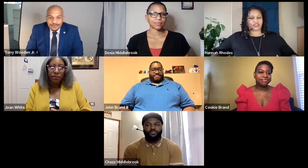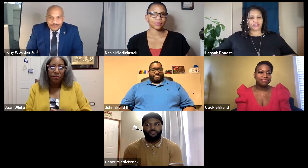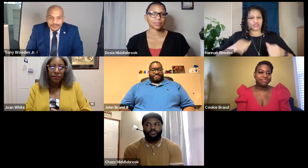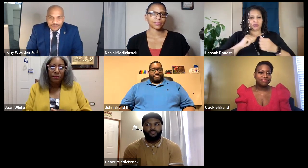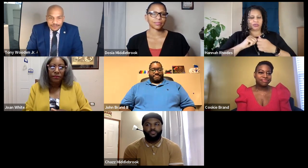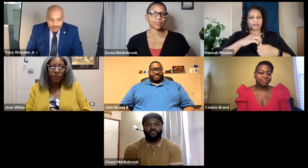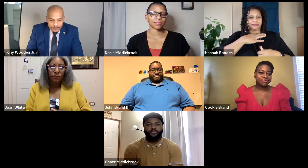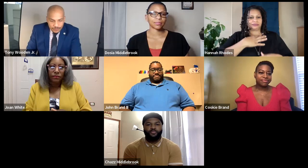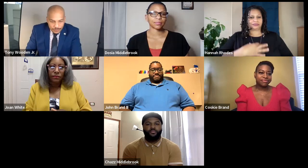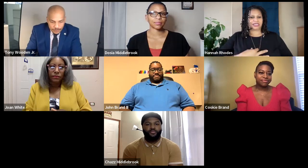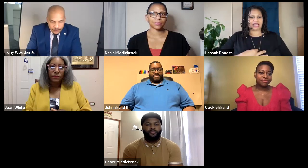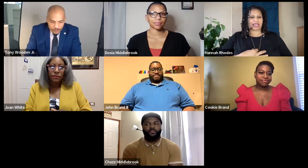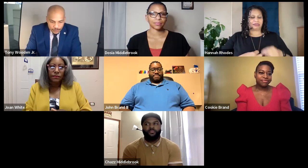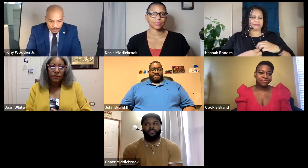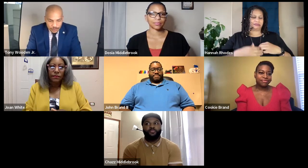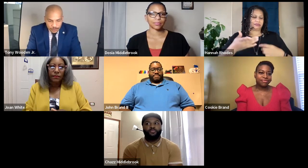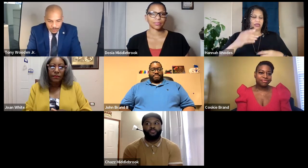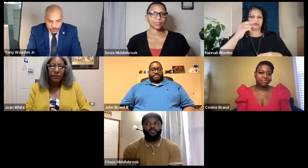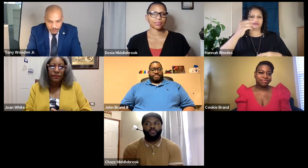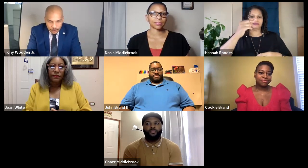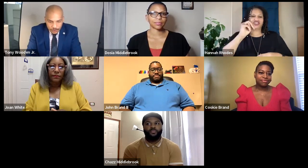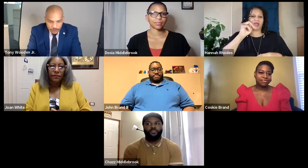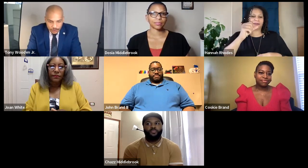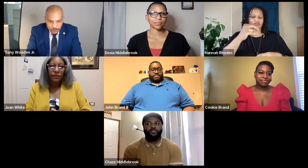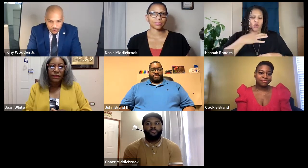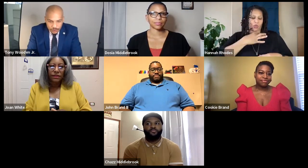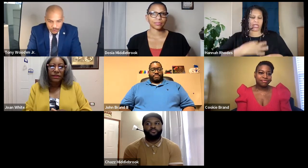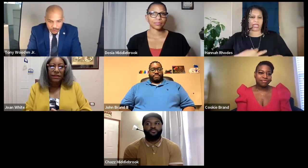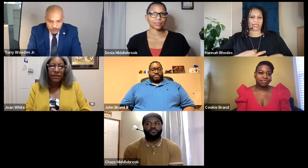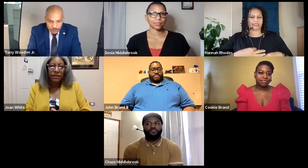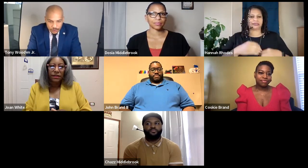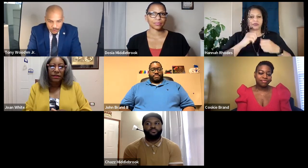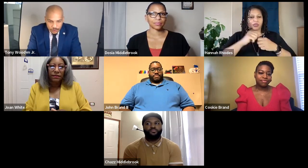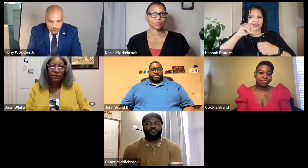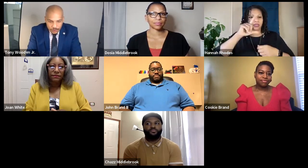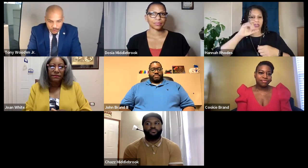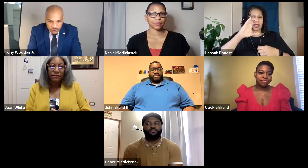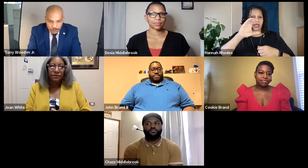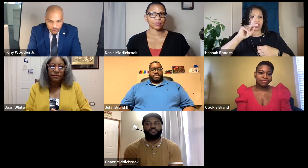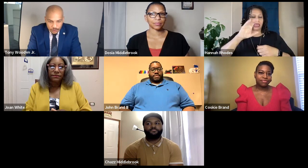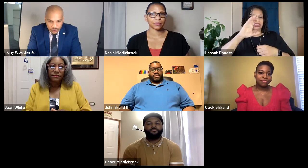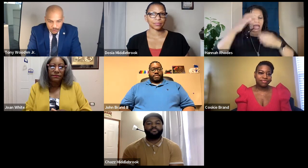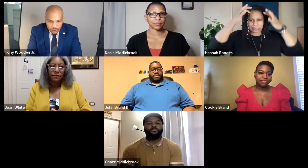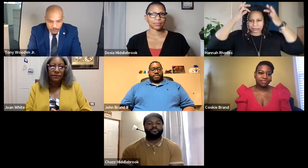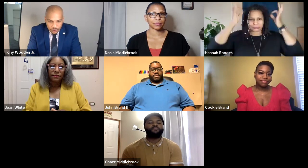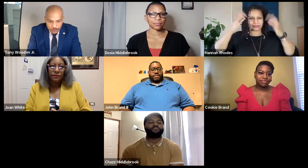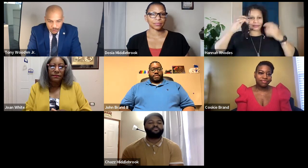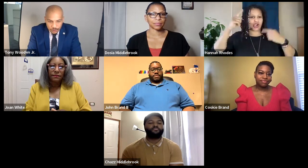And Hannah's saying, I'm wearing a black shirt with a necklace, with a gemstone necklace.